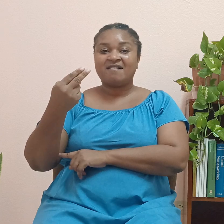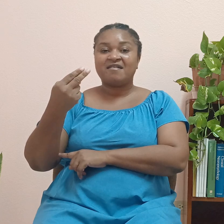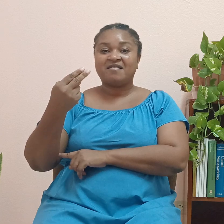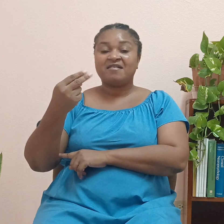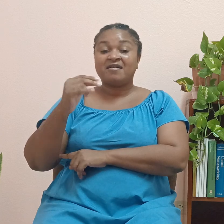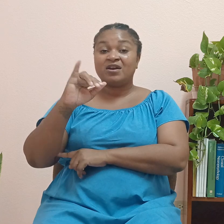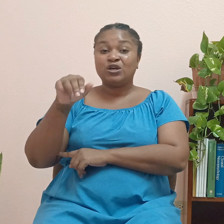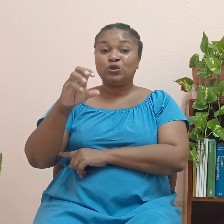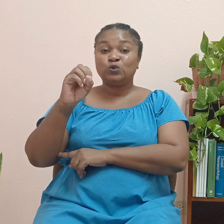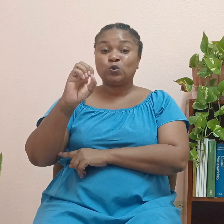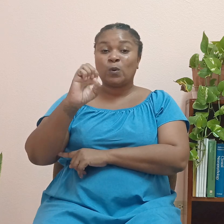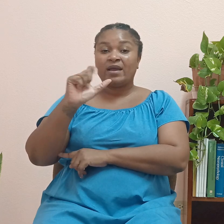Joel,